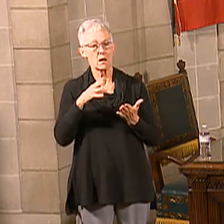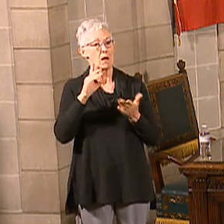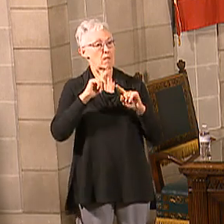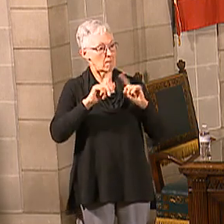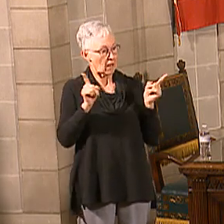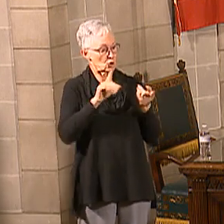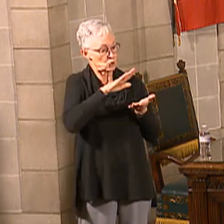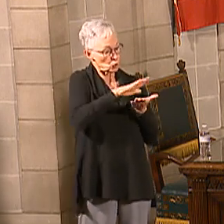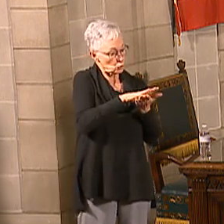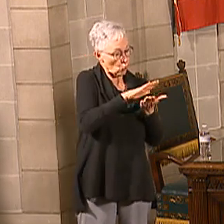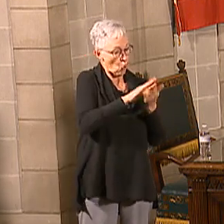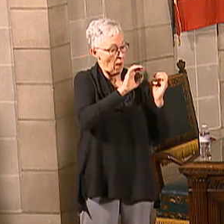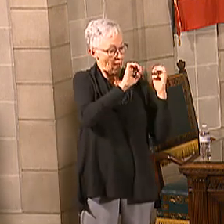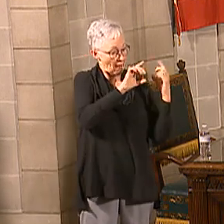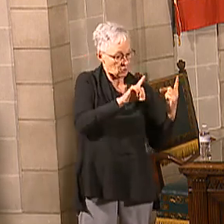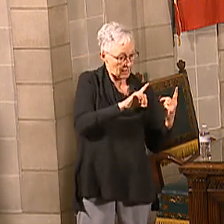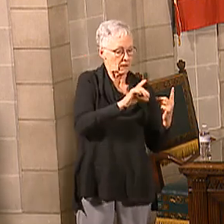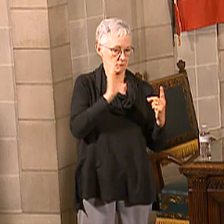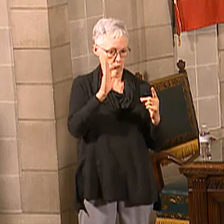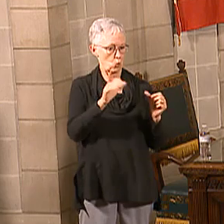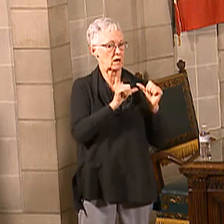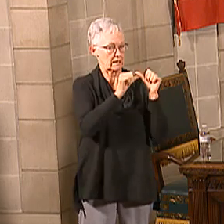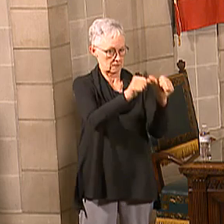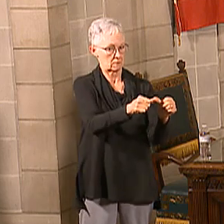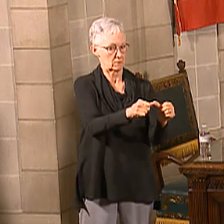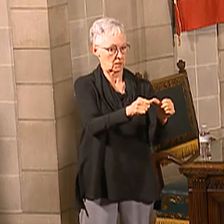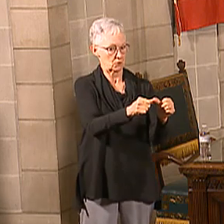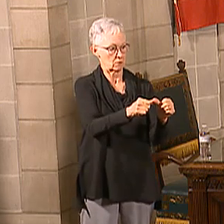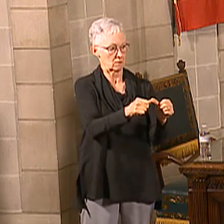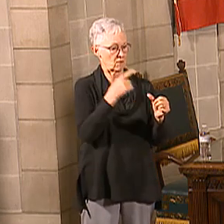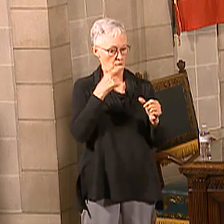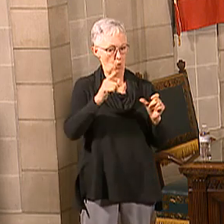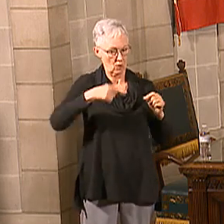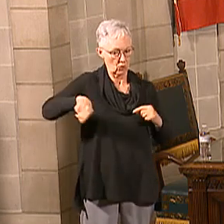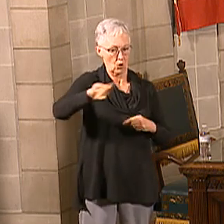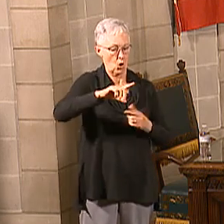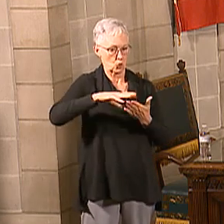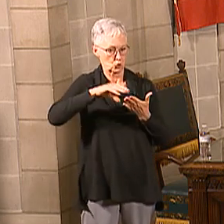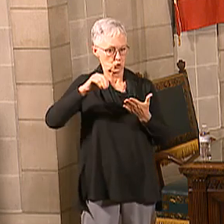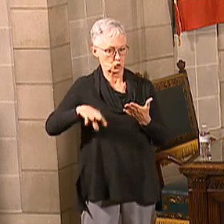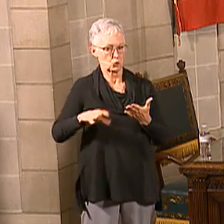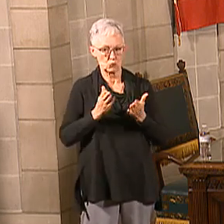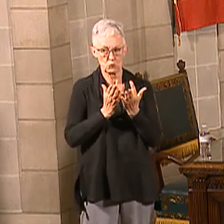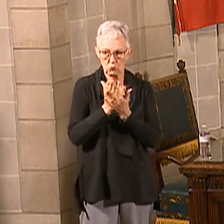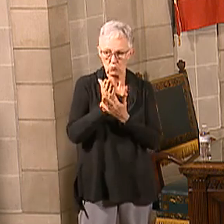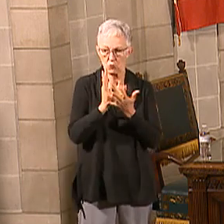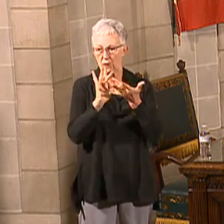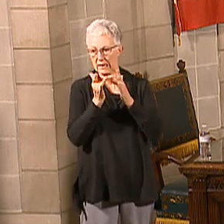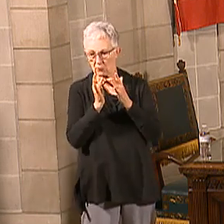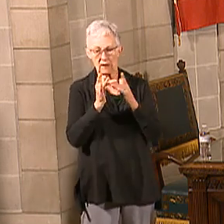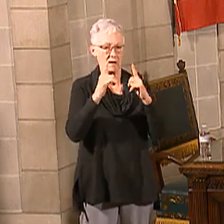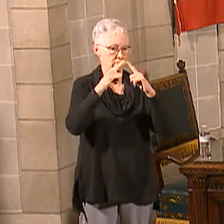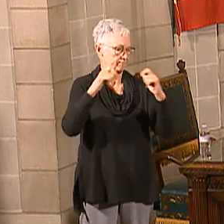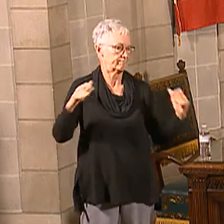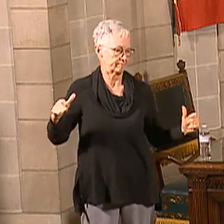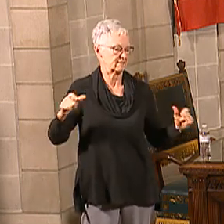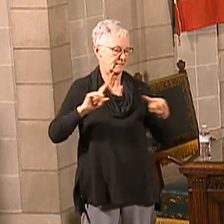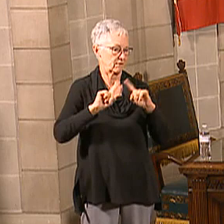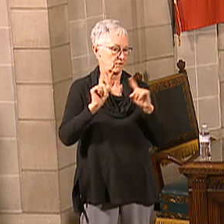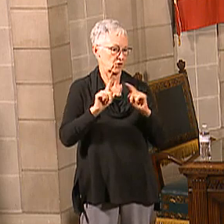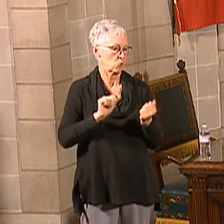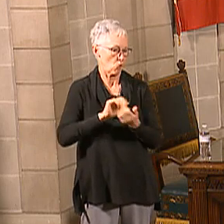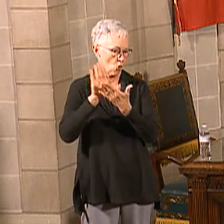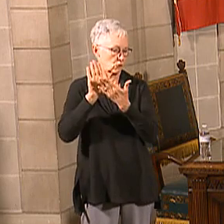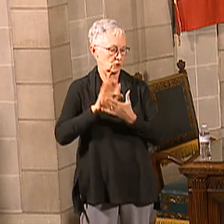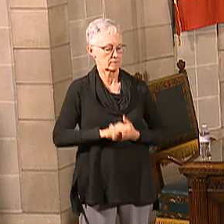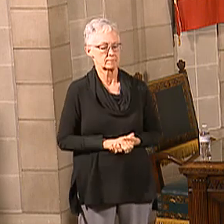students through May 31st. So just so we're all clear on that. And again, Commissioner Bloomstead can answer any questions. On that topic,